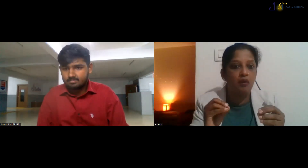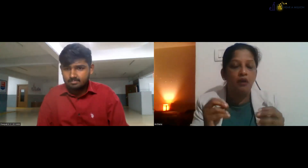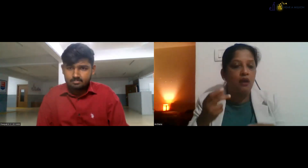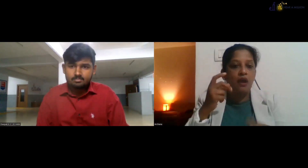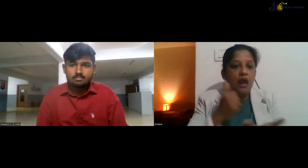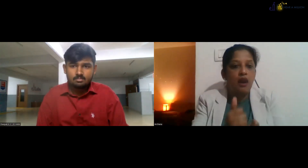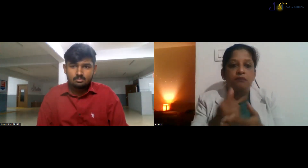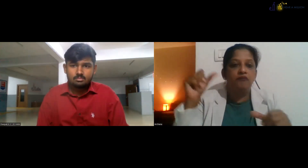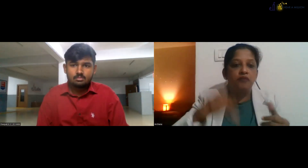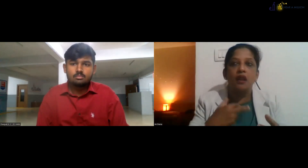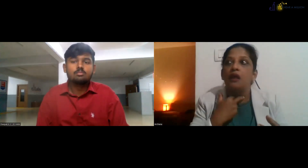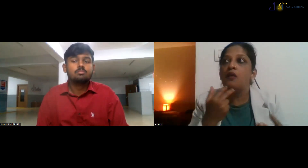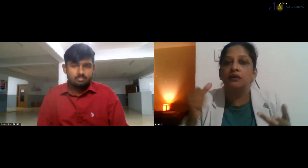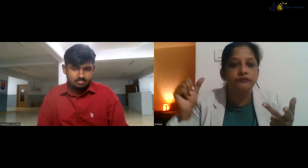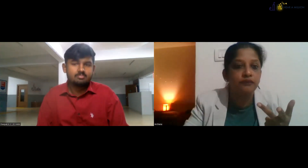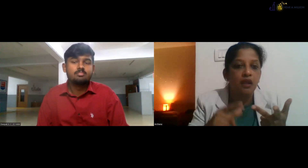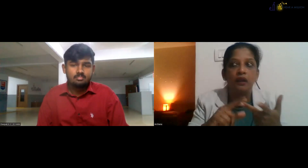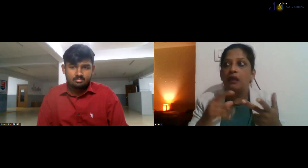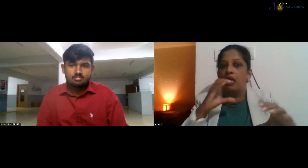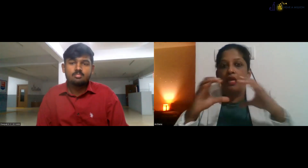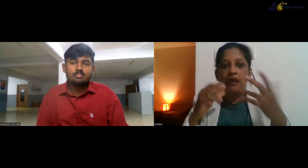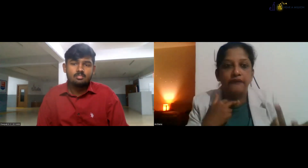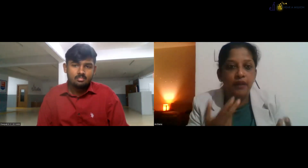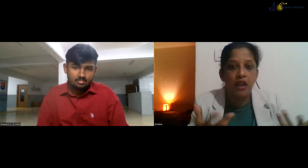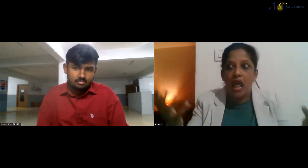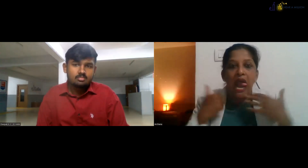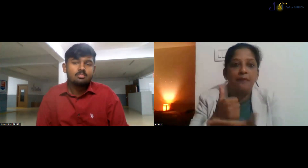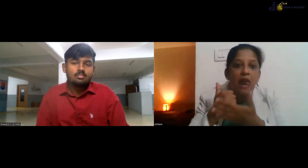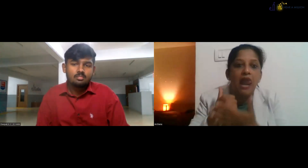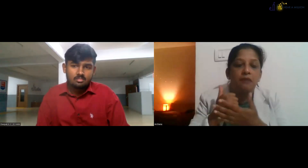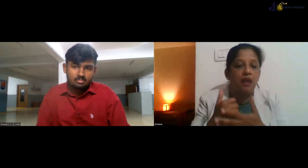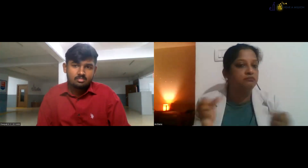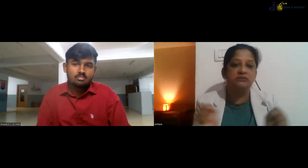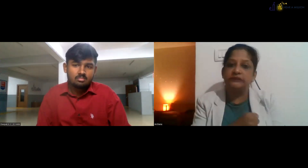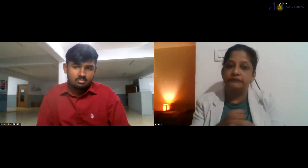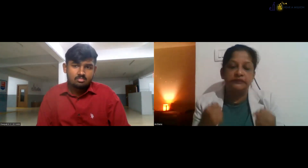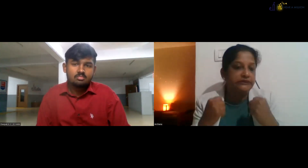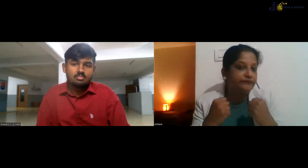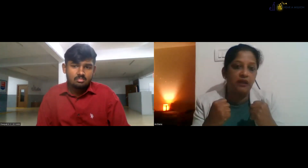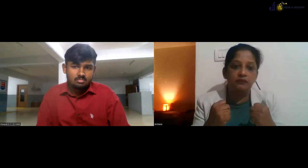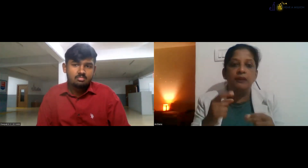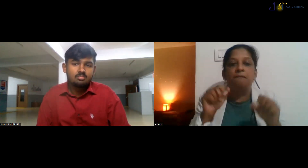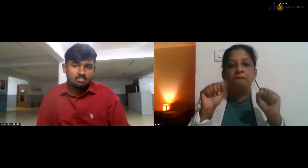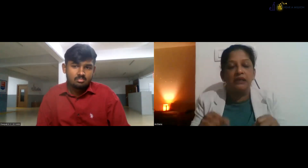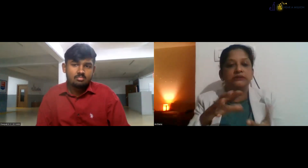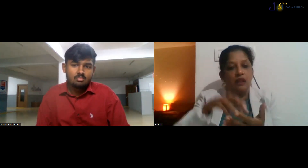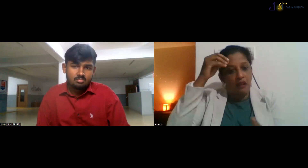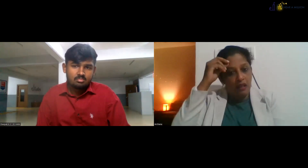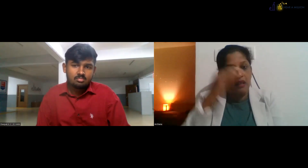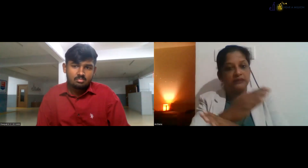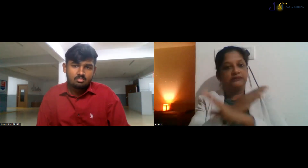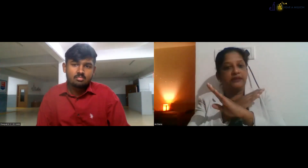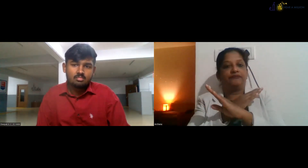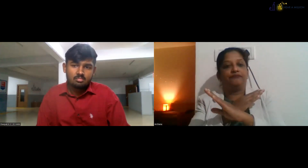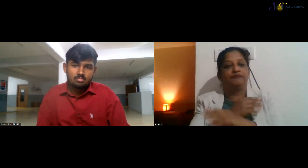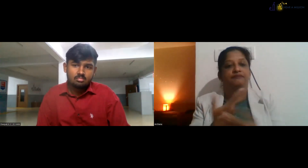protected. If you would not be having any such things, then you would not be able to communicate, and also you would not